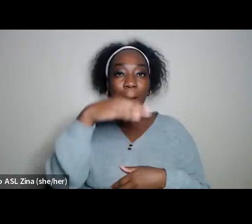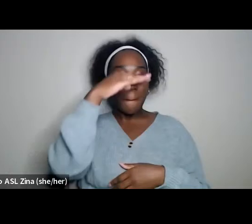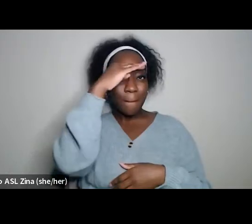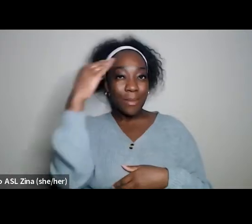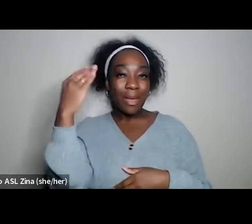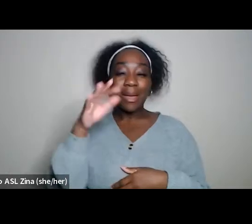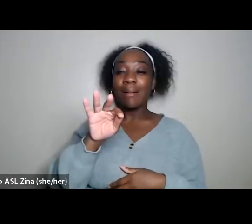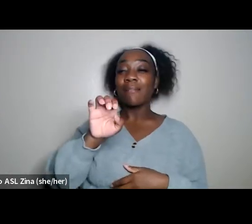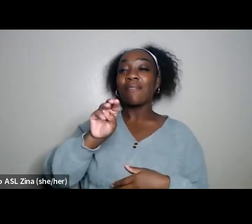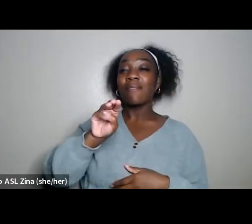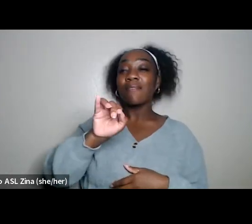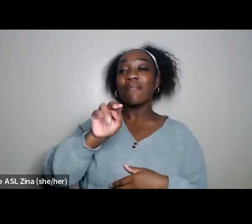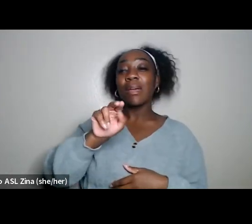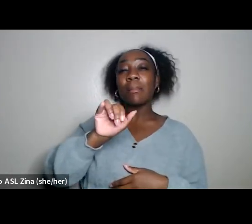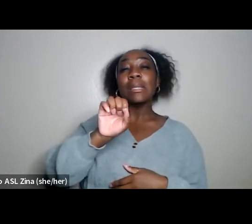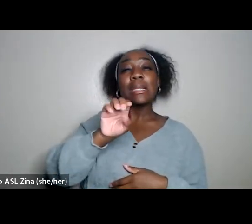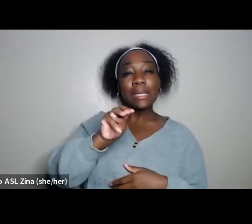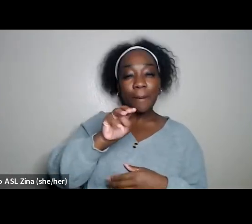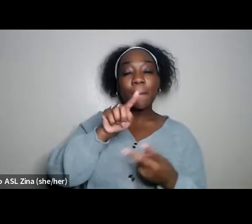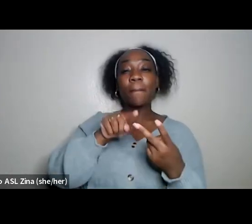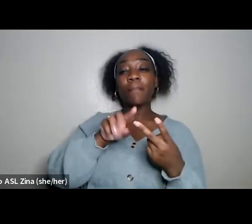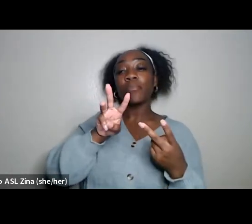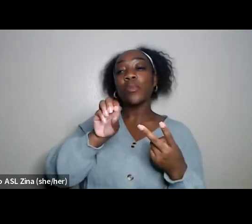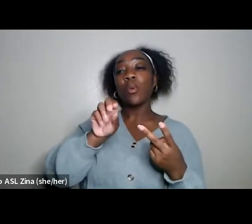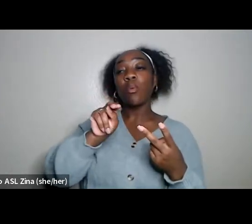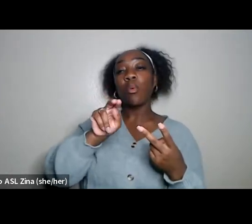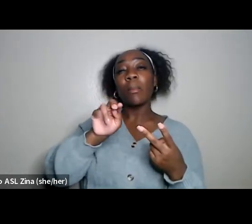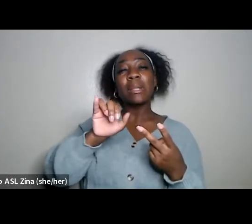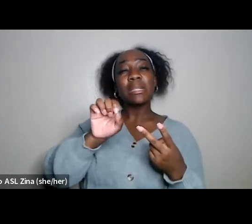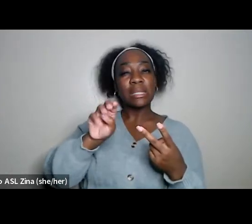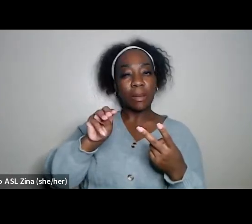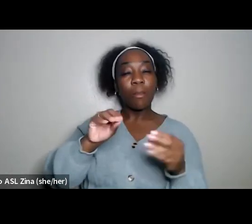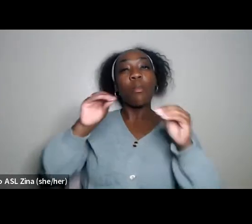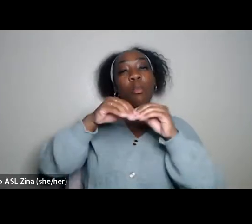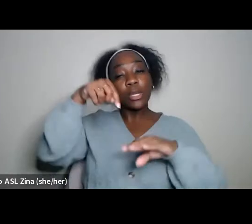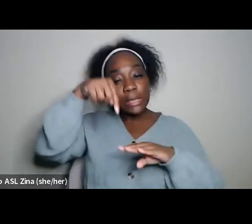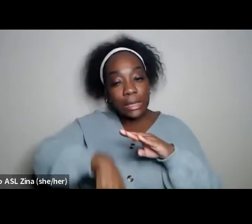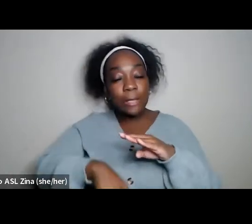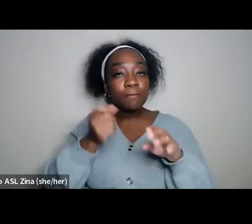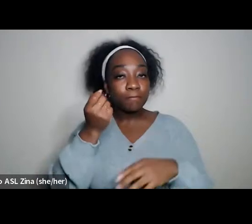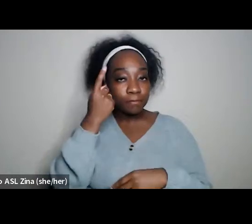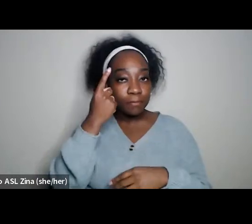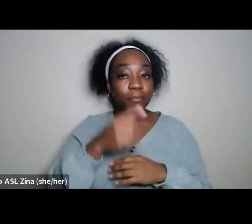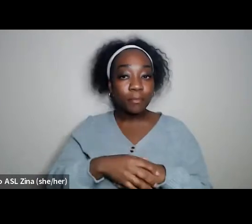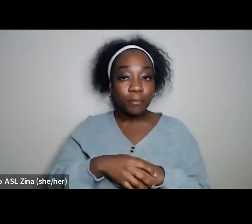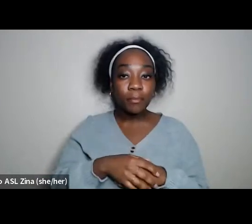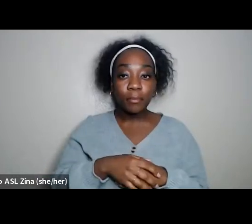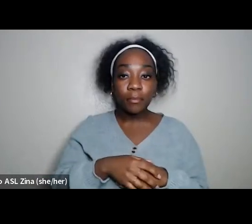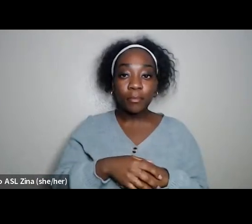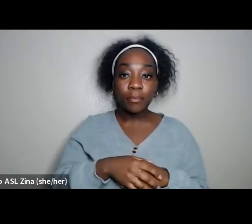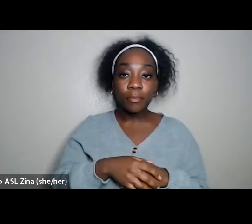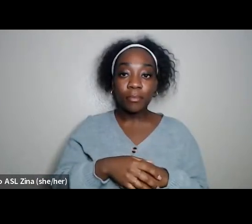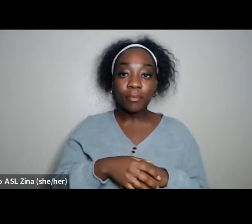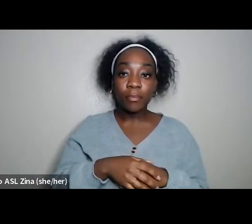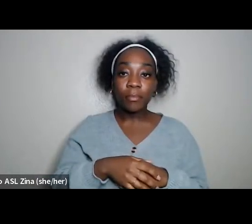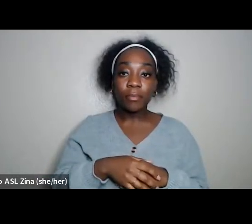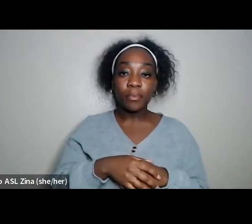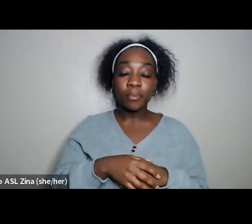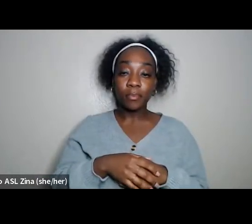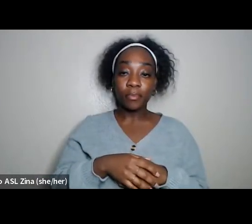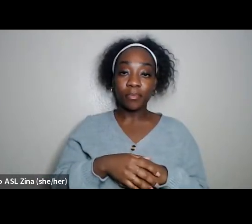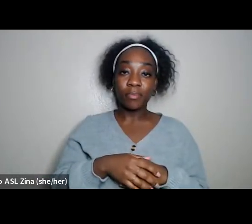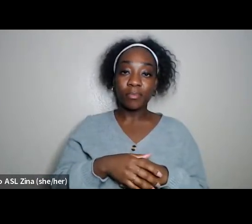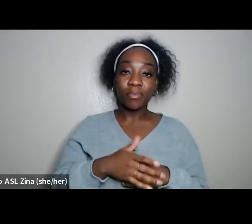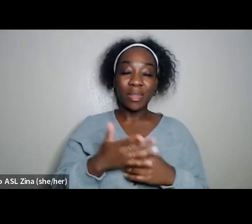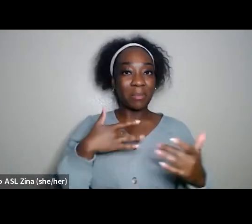and womanism on a deeper level. Great to have you. Be under your study. Oh, thank